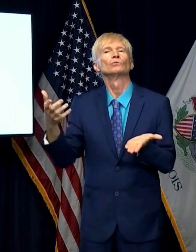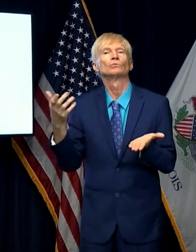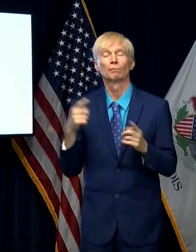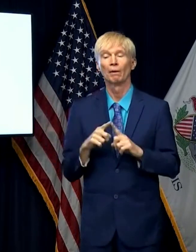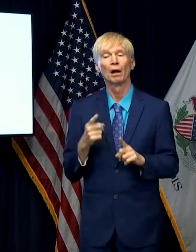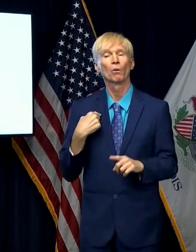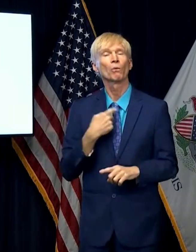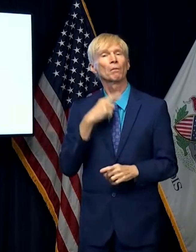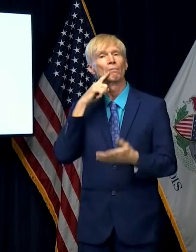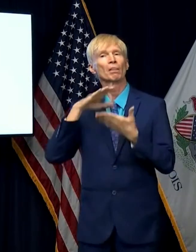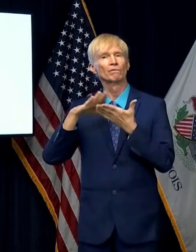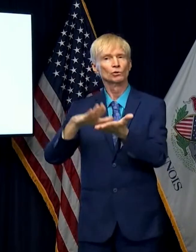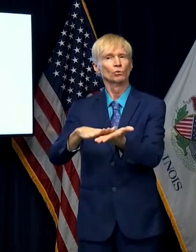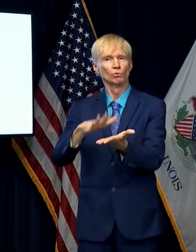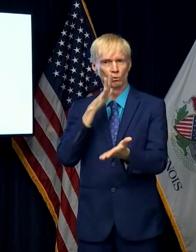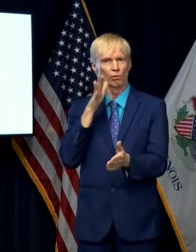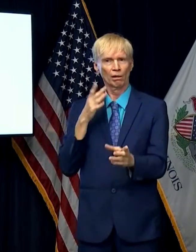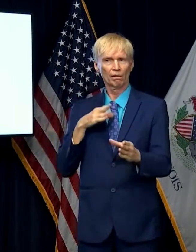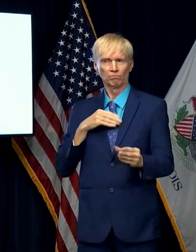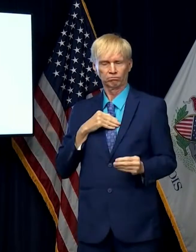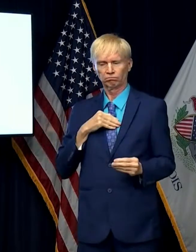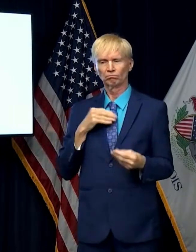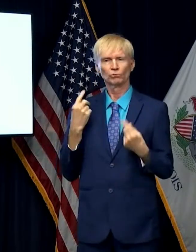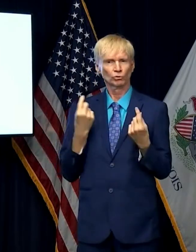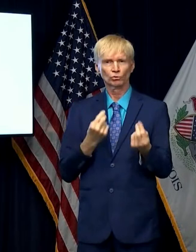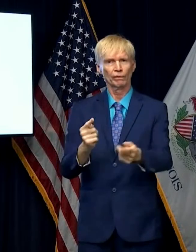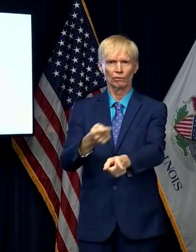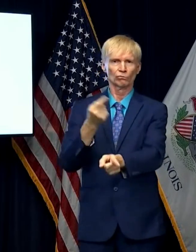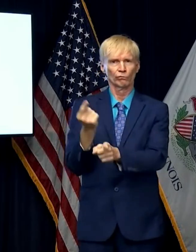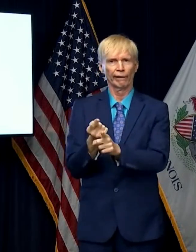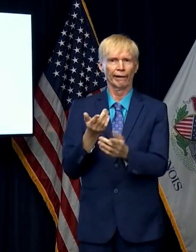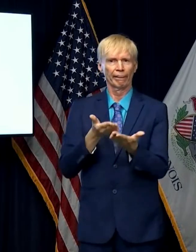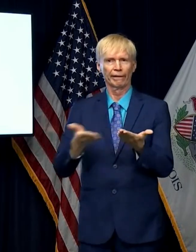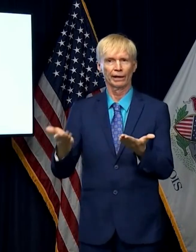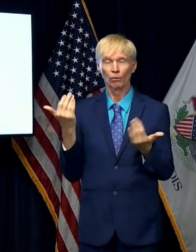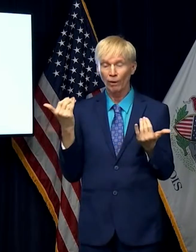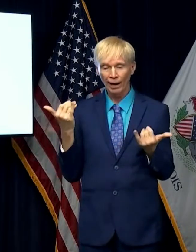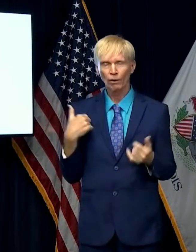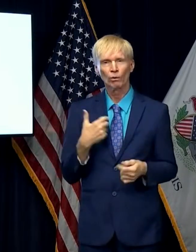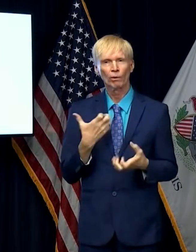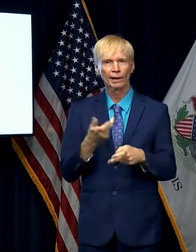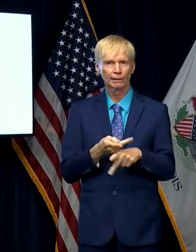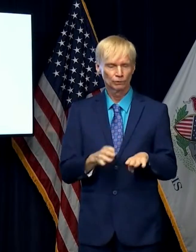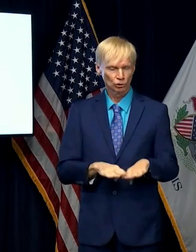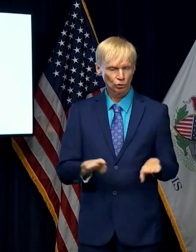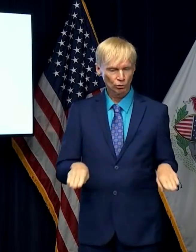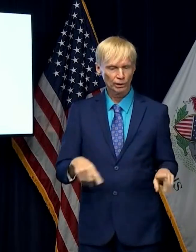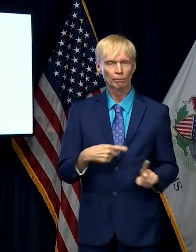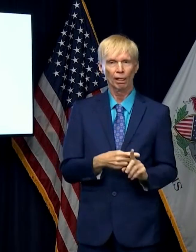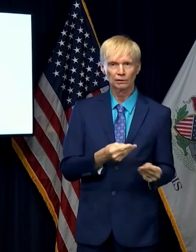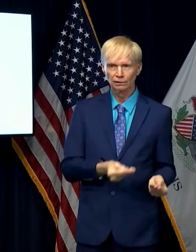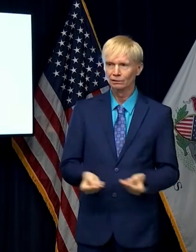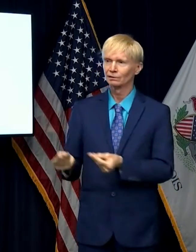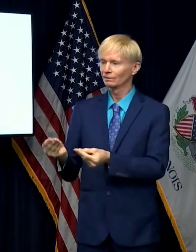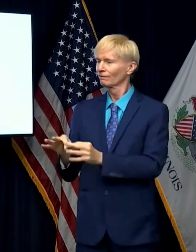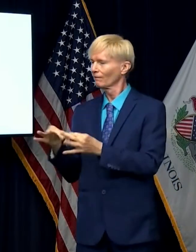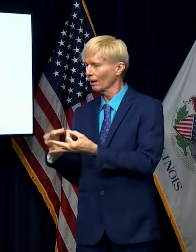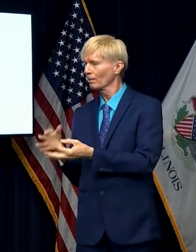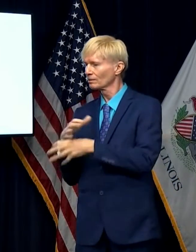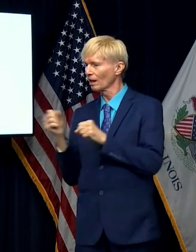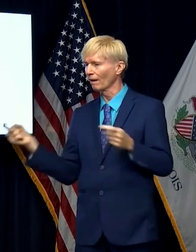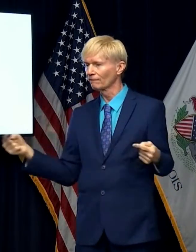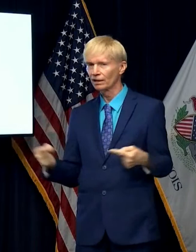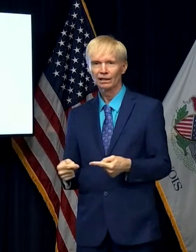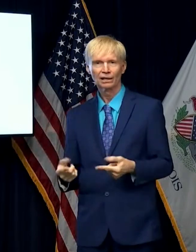that schools will follow this, do the right thing. Again, this is about keeping our children and their families safe. That's what we're trying